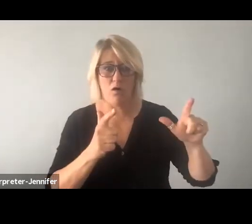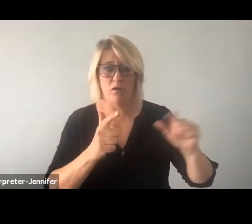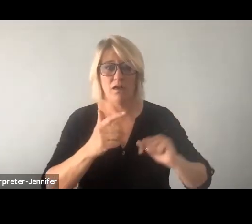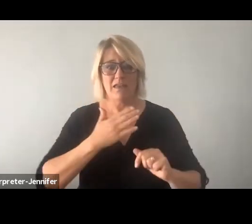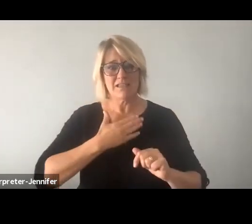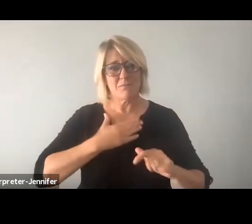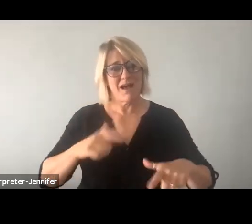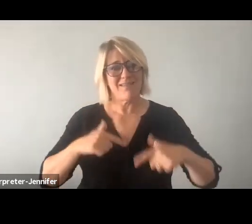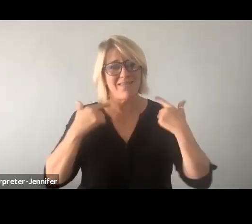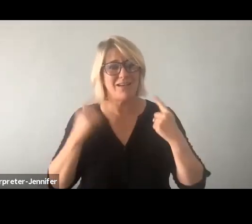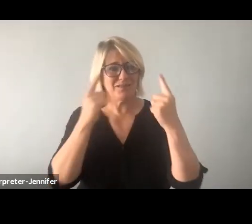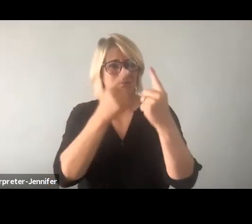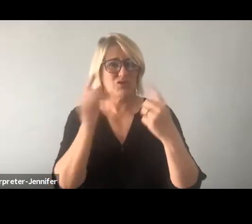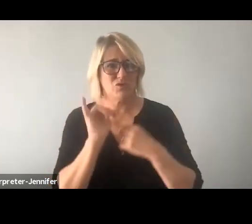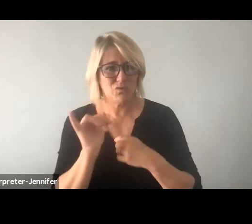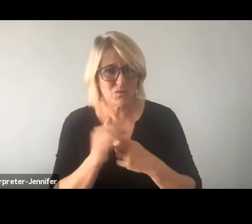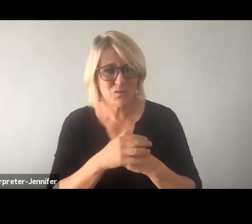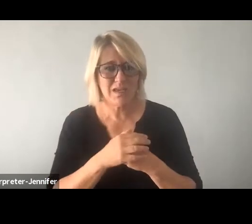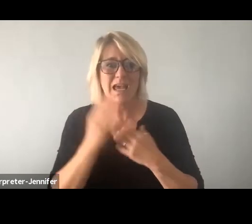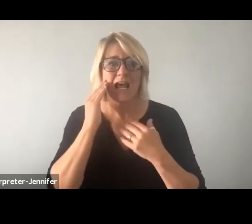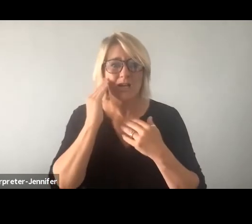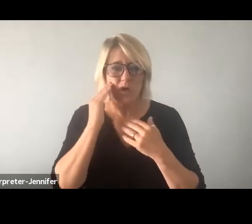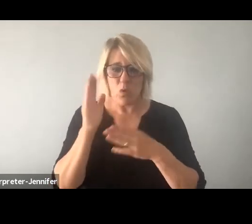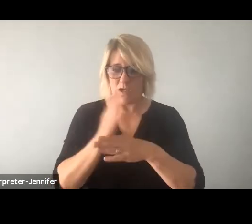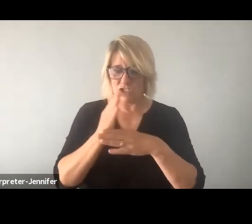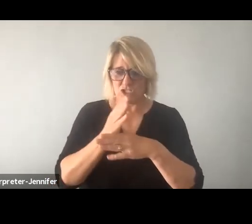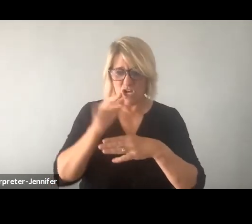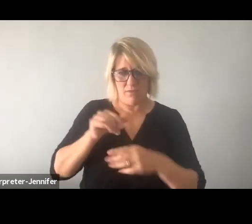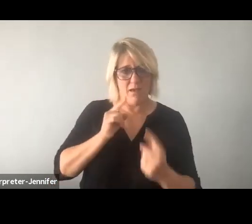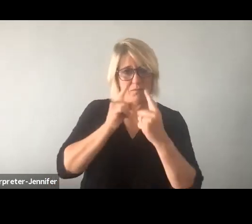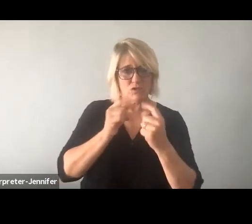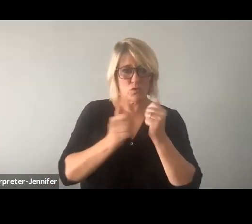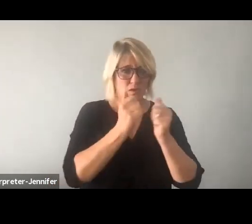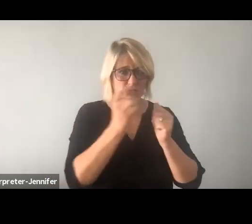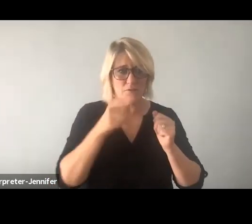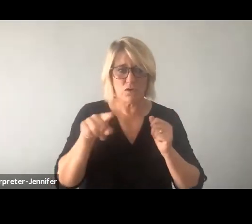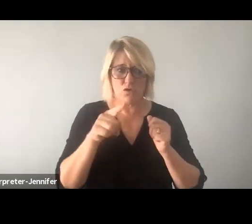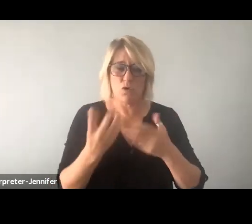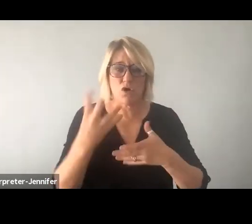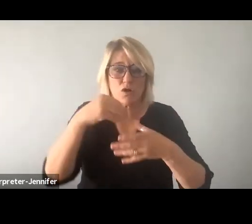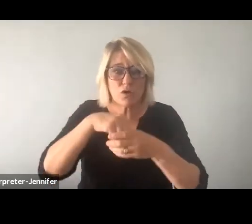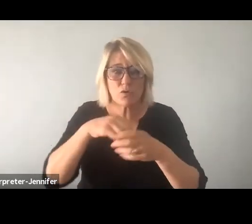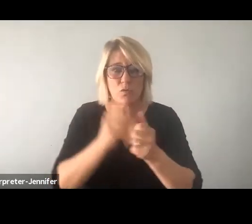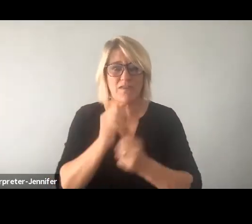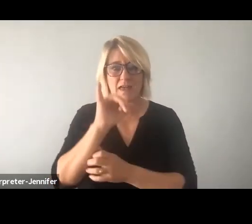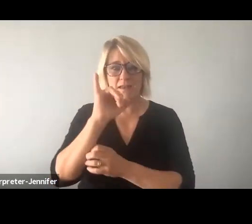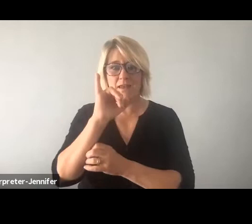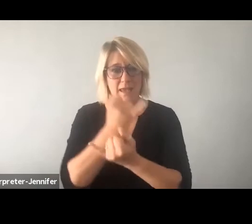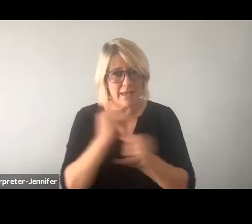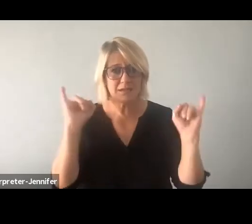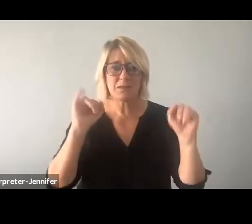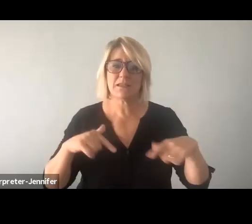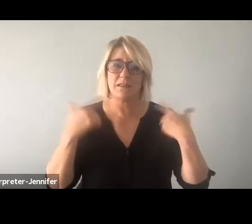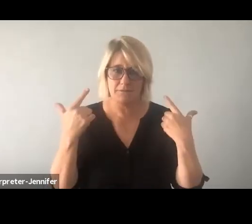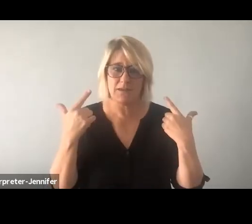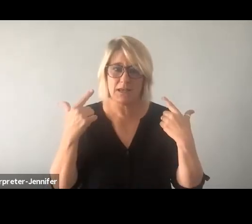life's mission. And I know it's a mission that I share with each one of you who are part of the independent living movement. I've